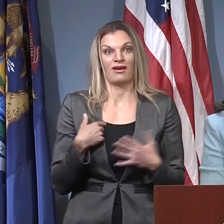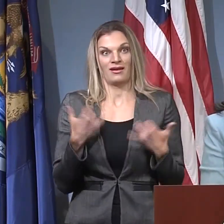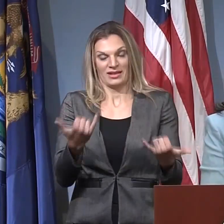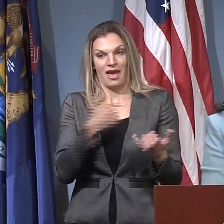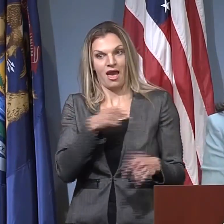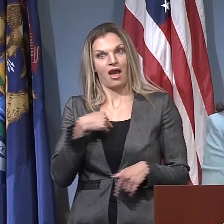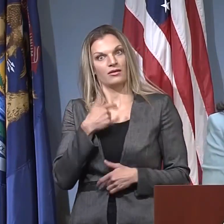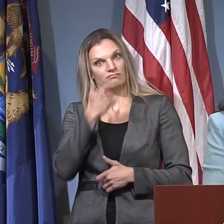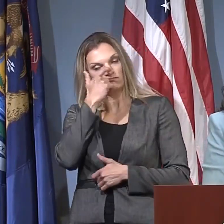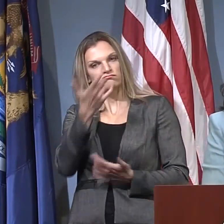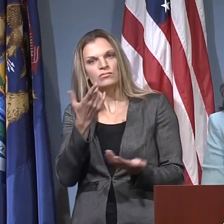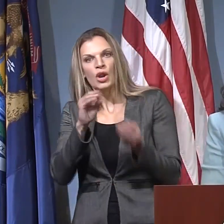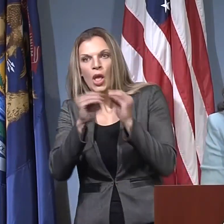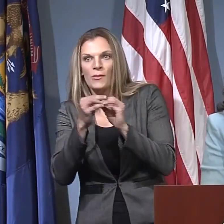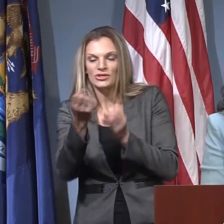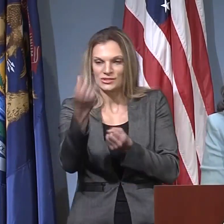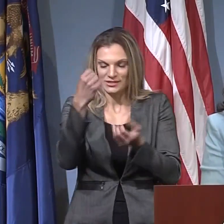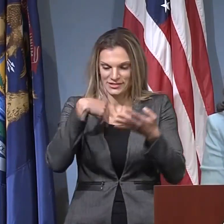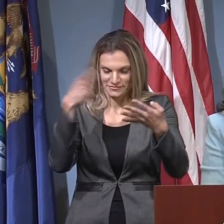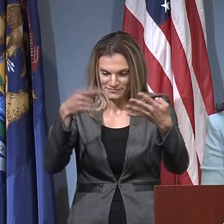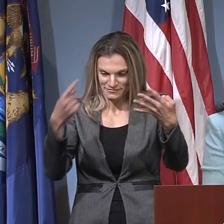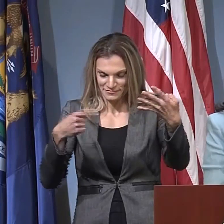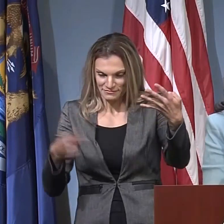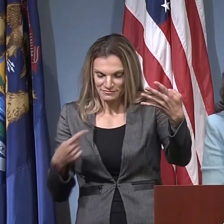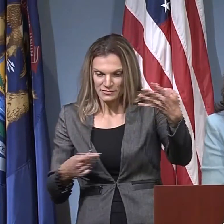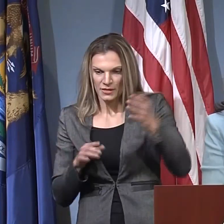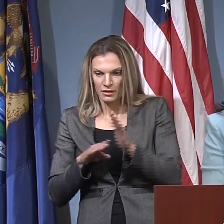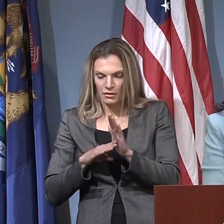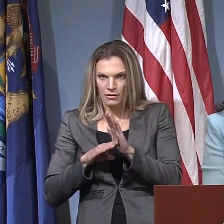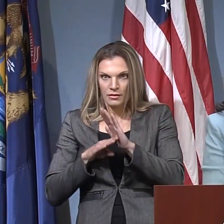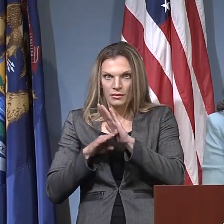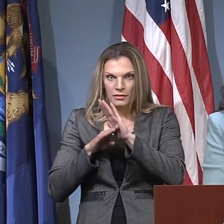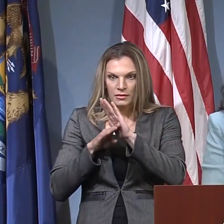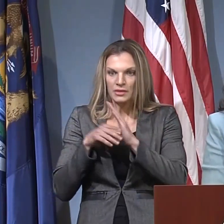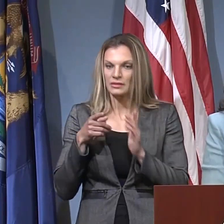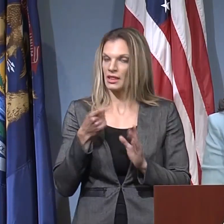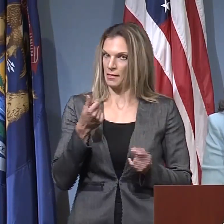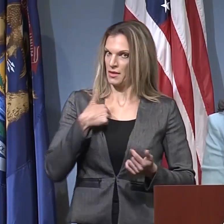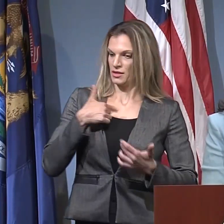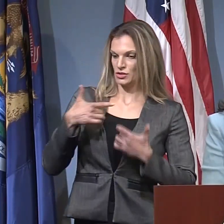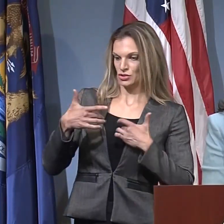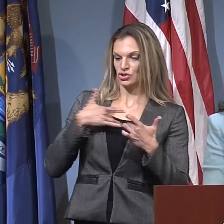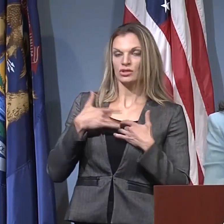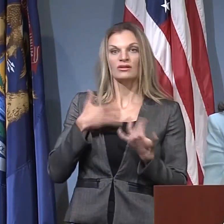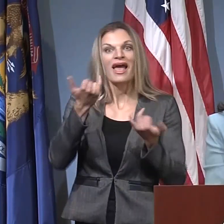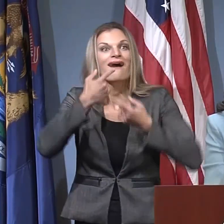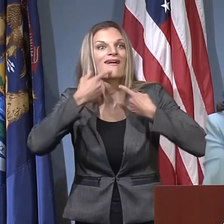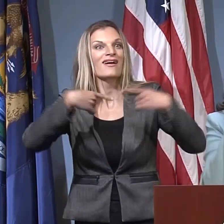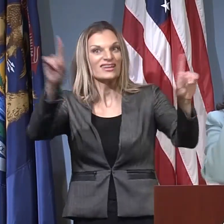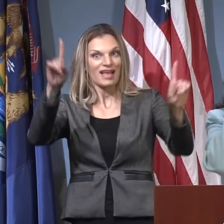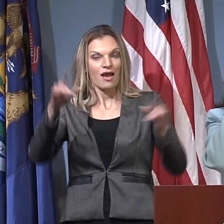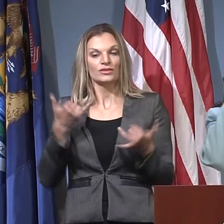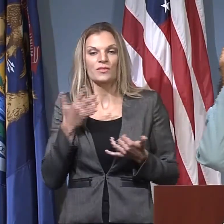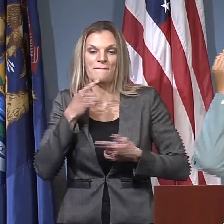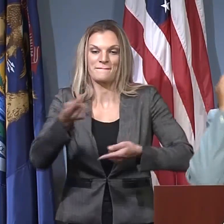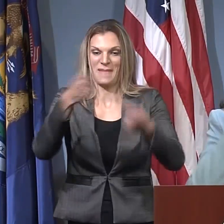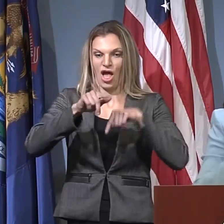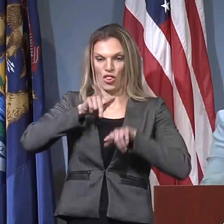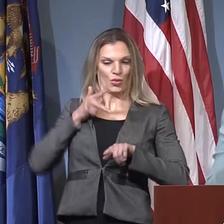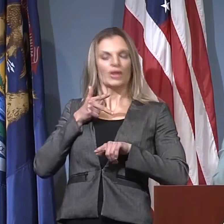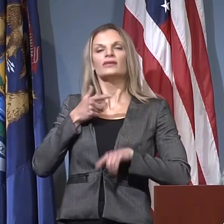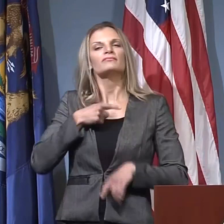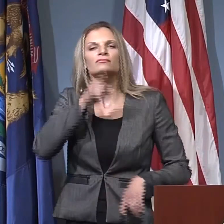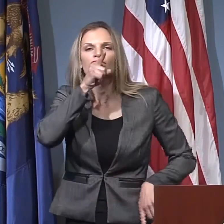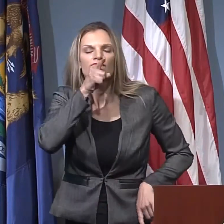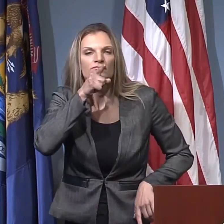is concerning. I'm not announcing a step back today. I'm certainly not announcing a step forward today. But if we